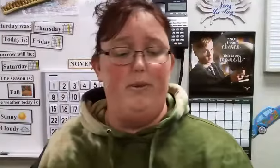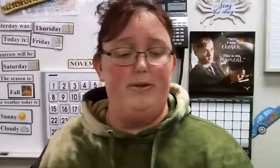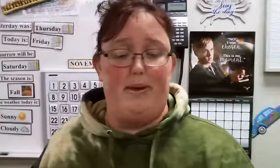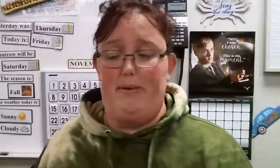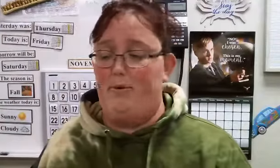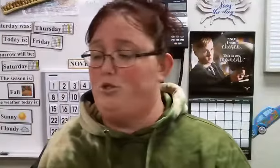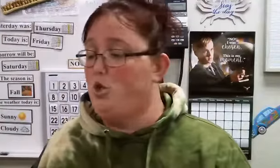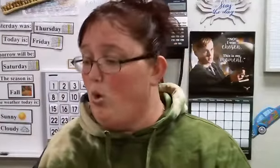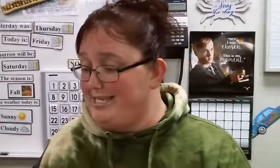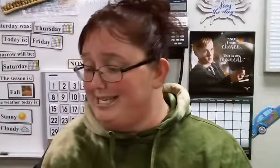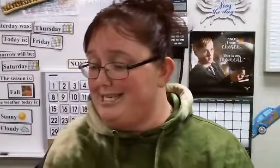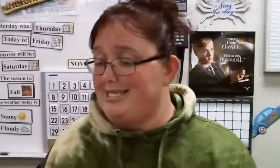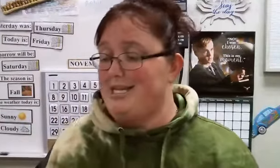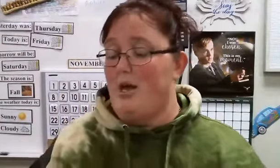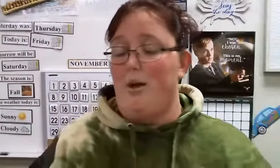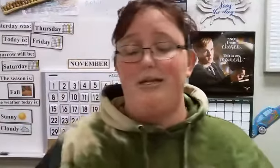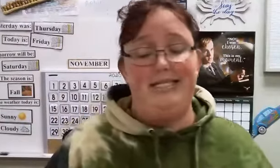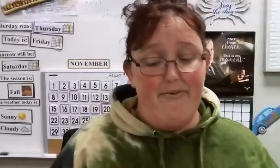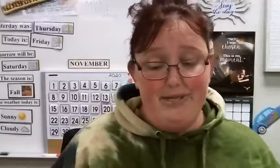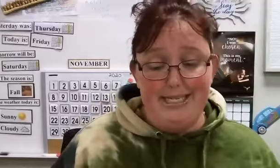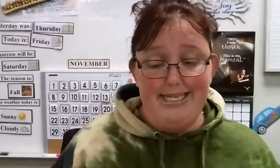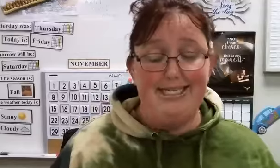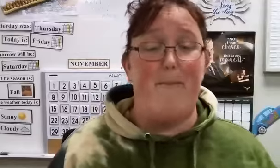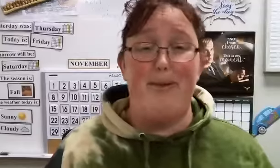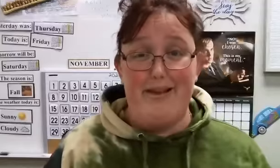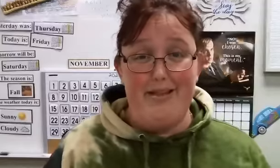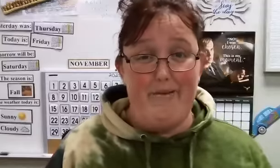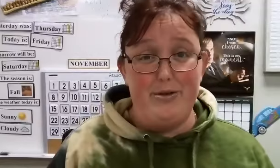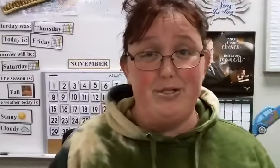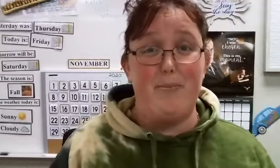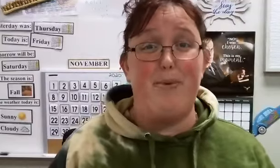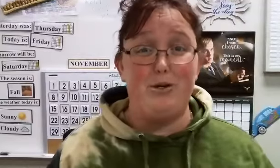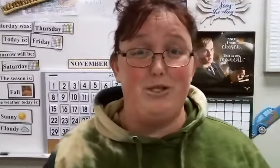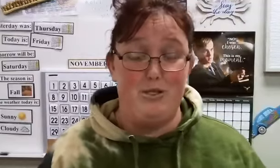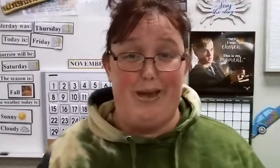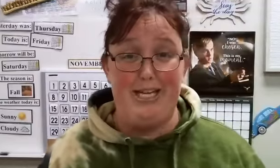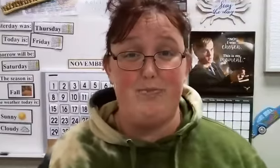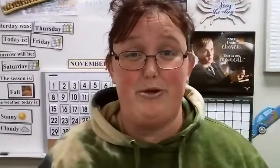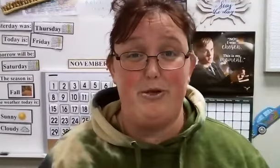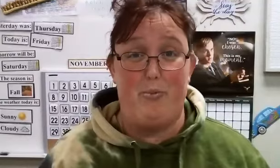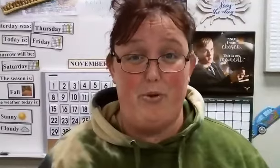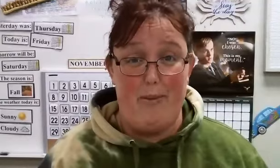We respect people's choices, differences, ability levels, personal space, personal